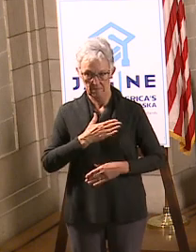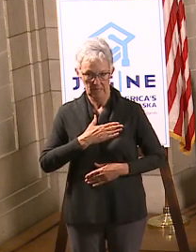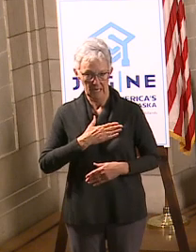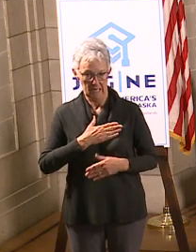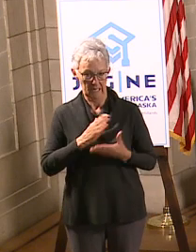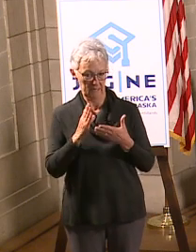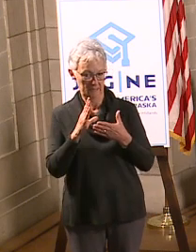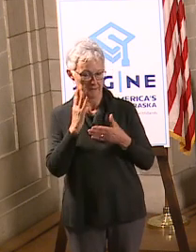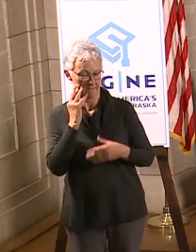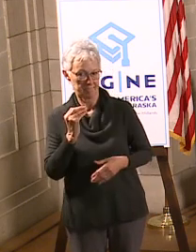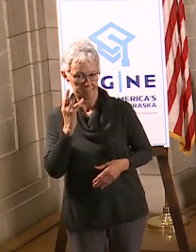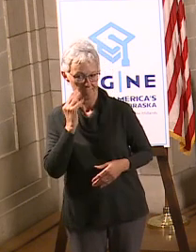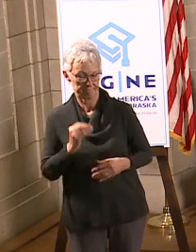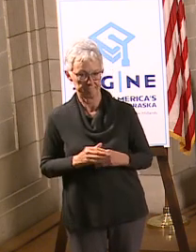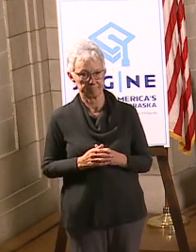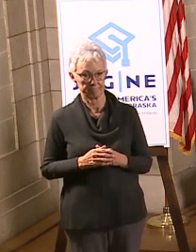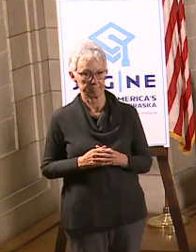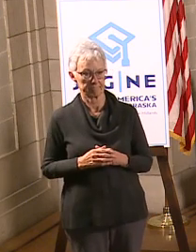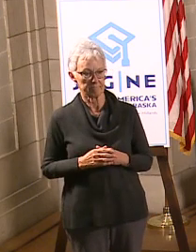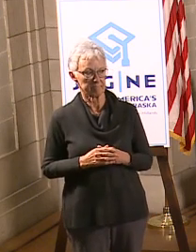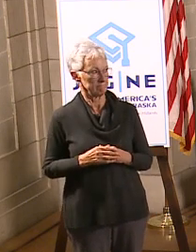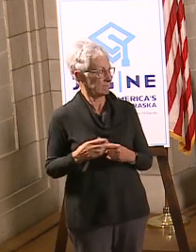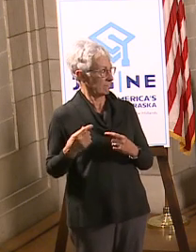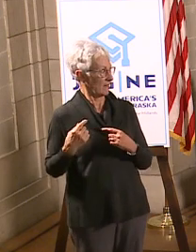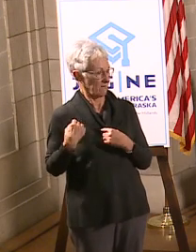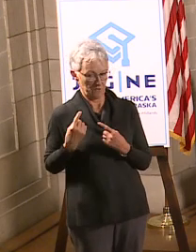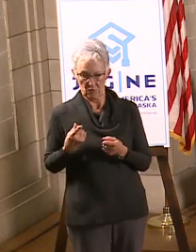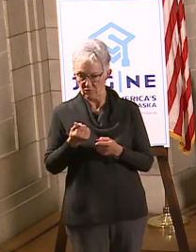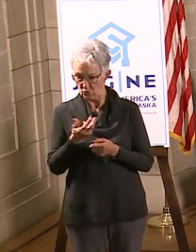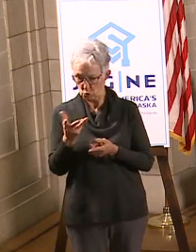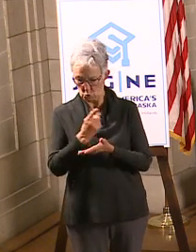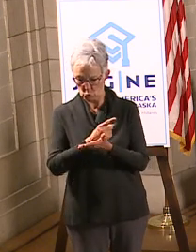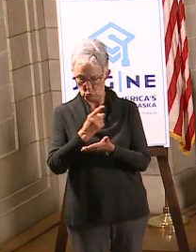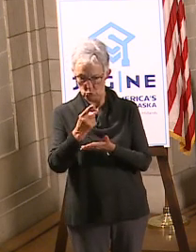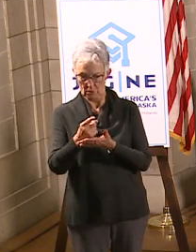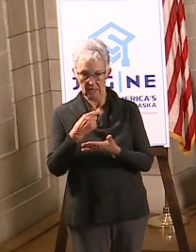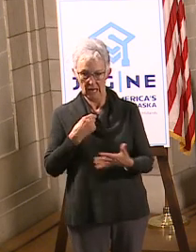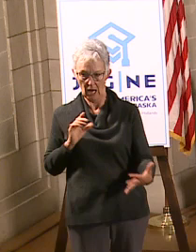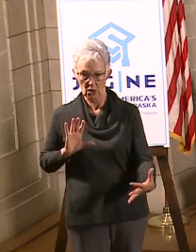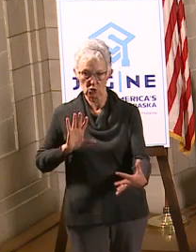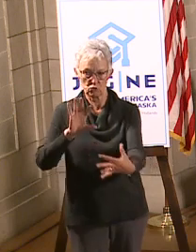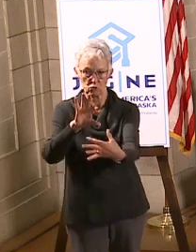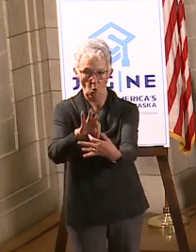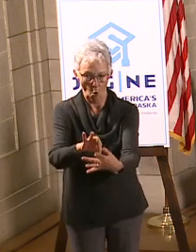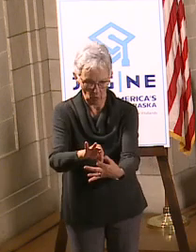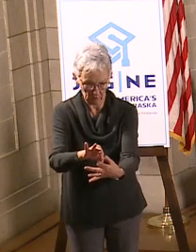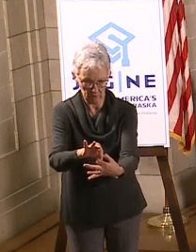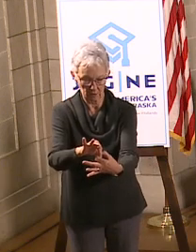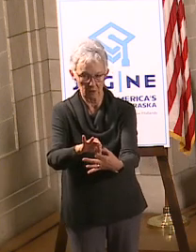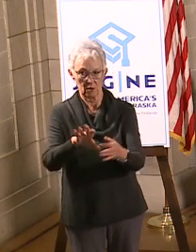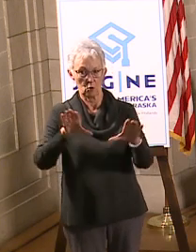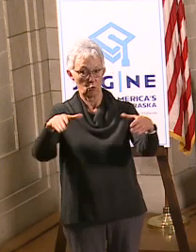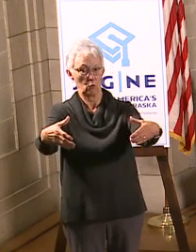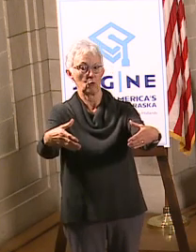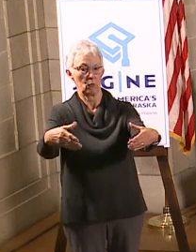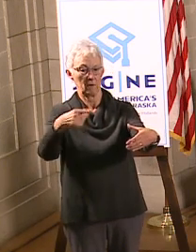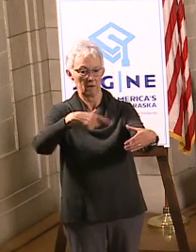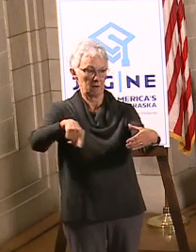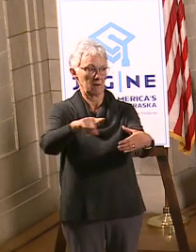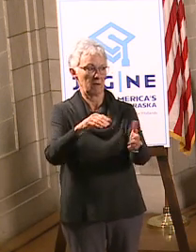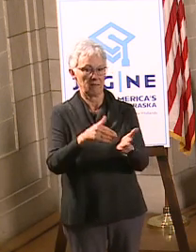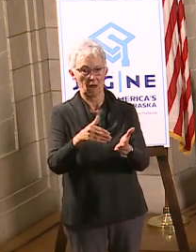last couple of weeks, I joined a new fraternity. I joined the thousands of other Nebraskans who have tested positive